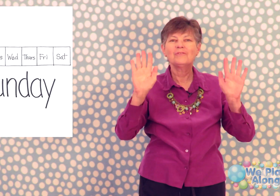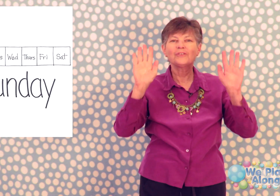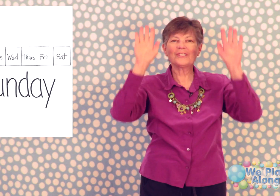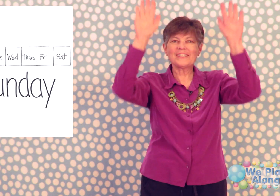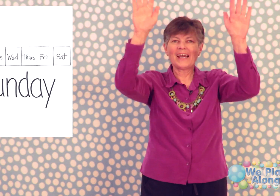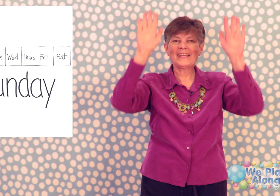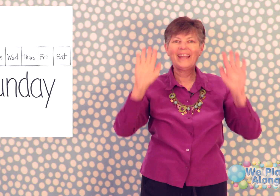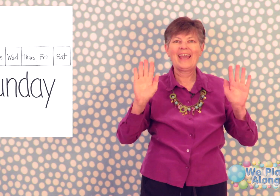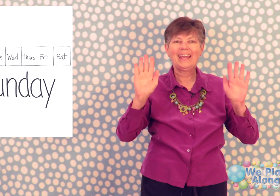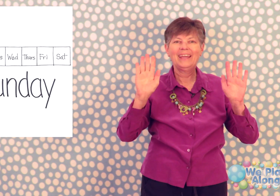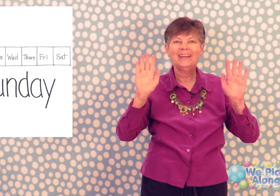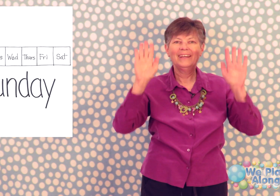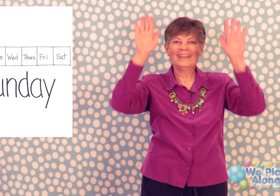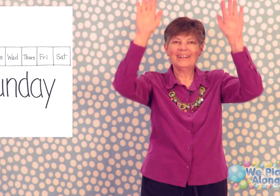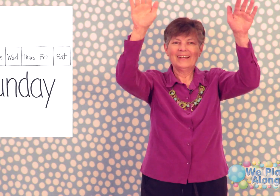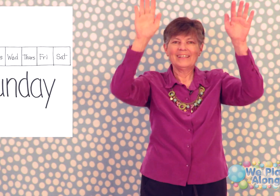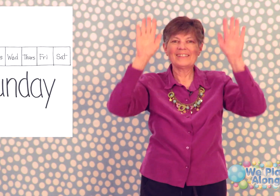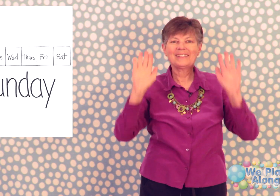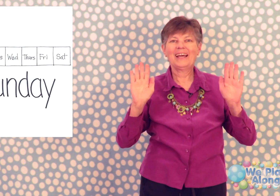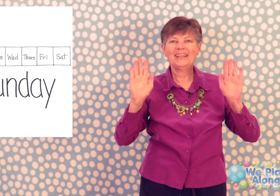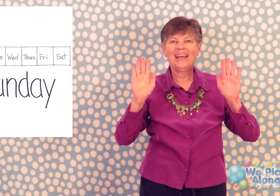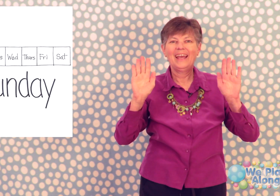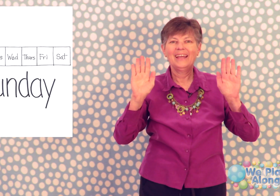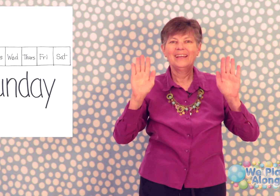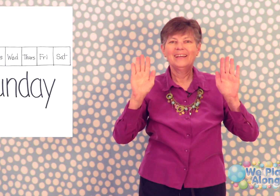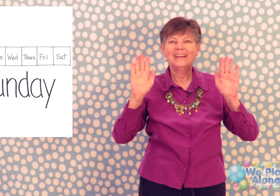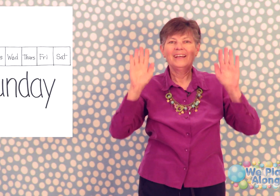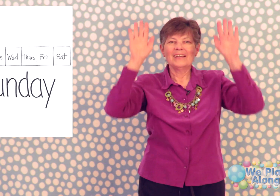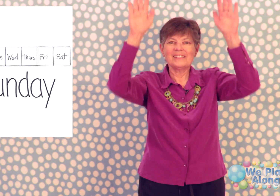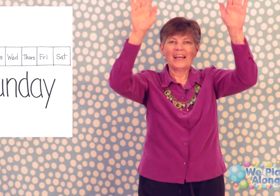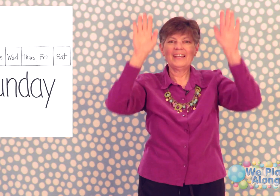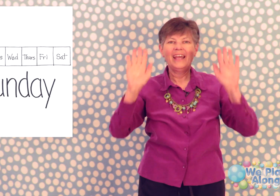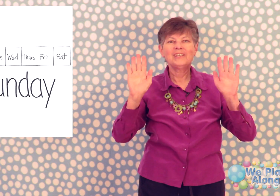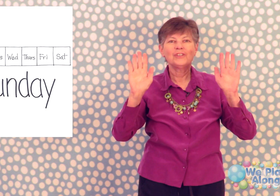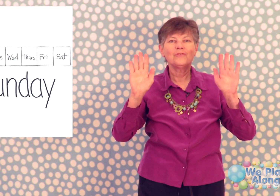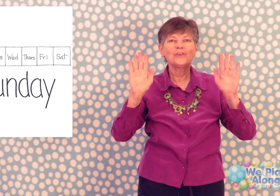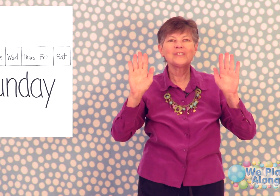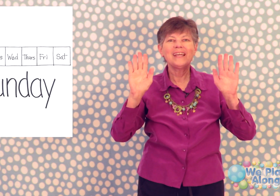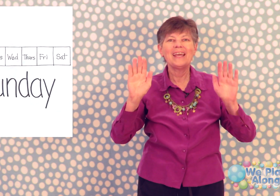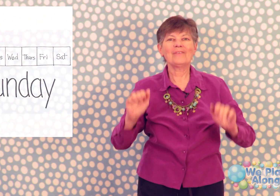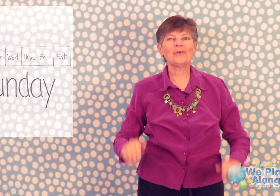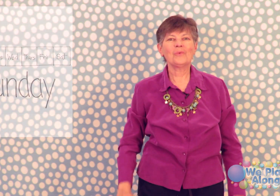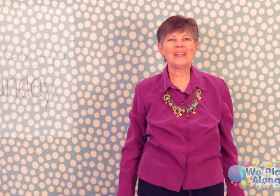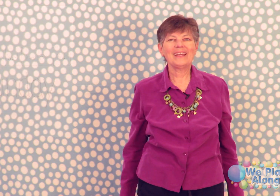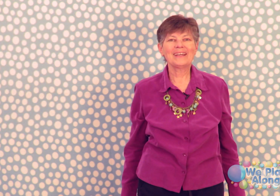for Sunday. Sunday. Sunday is the first day of the week.